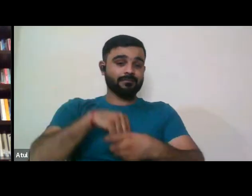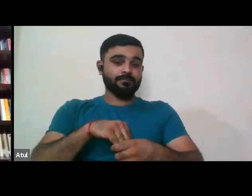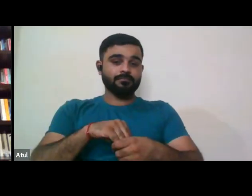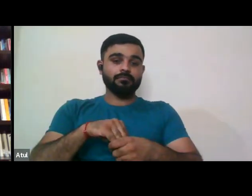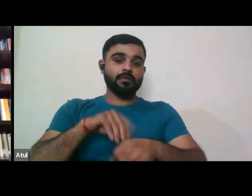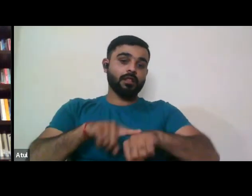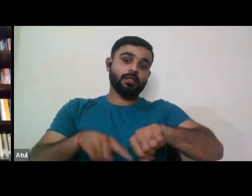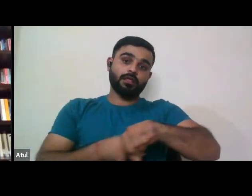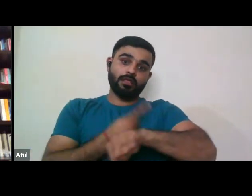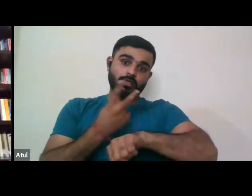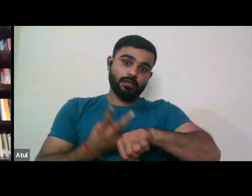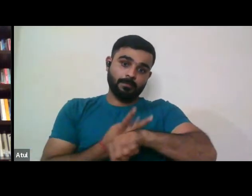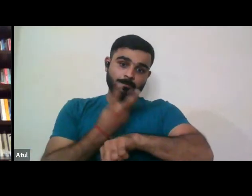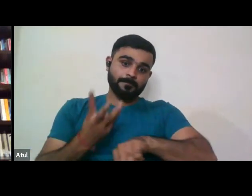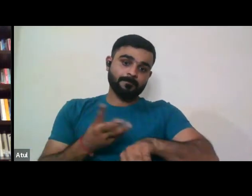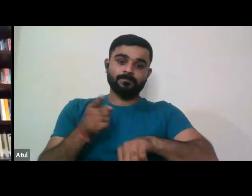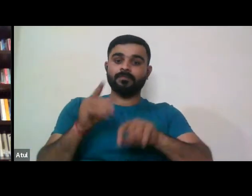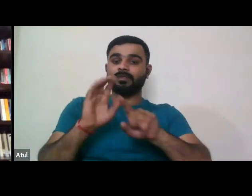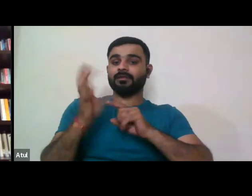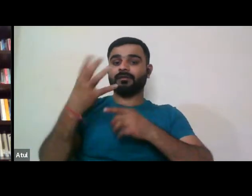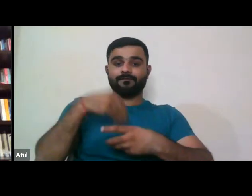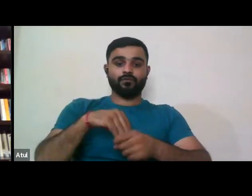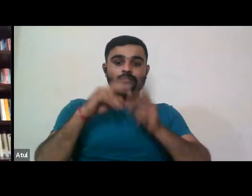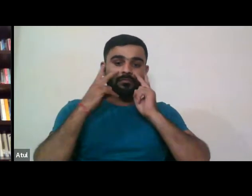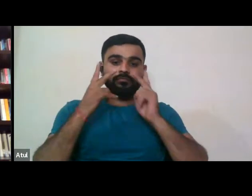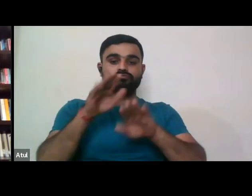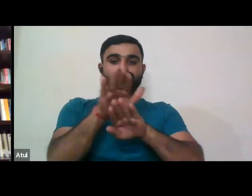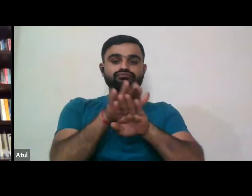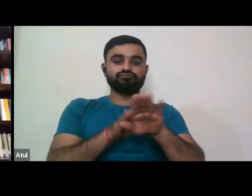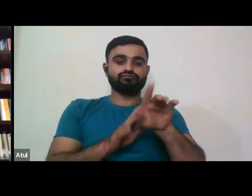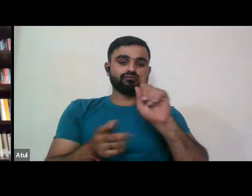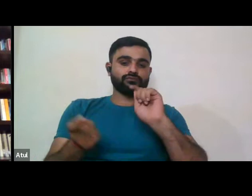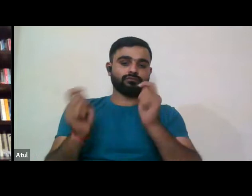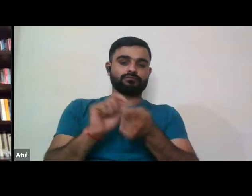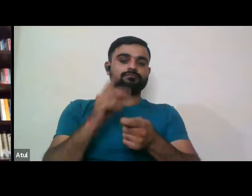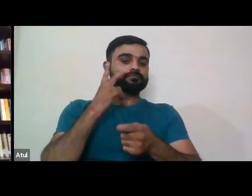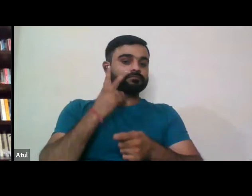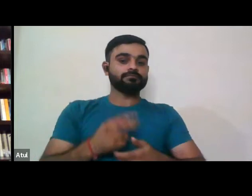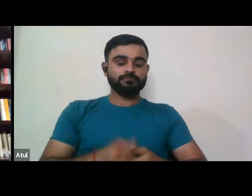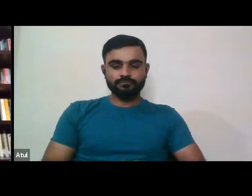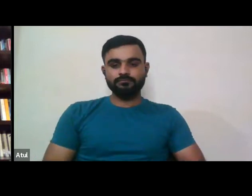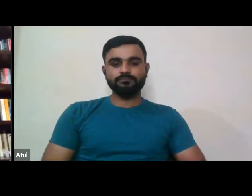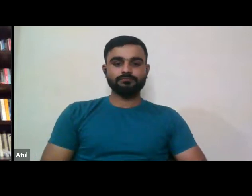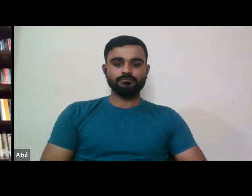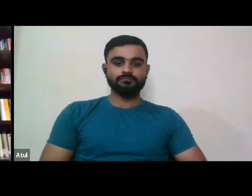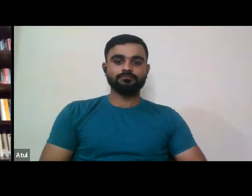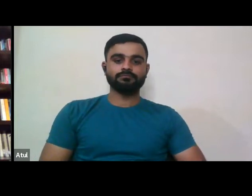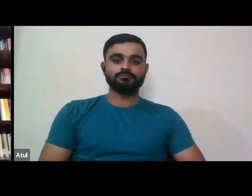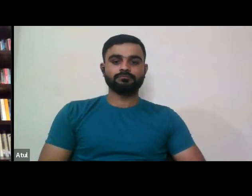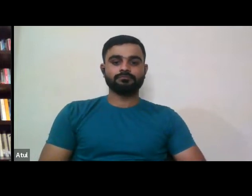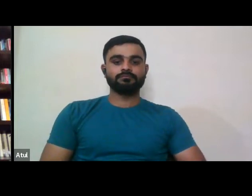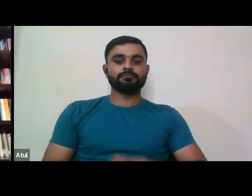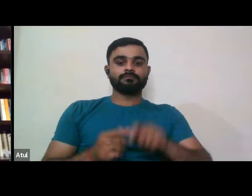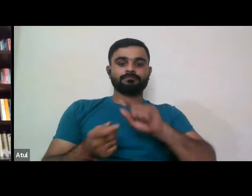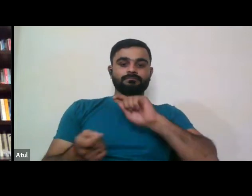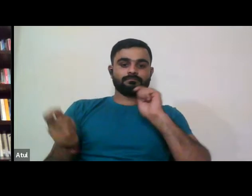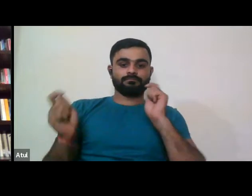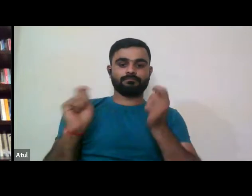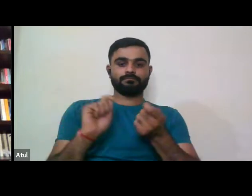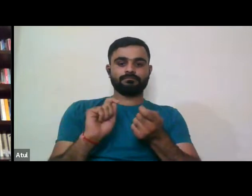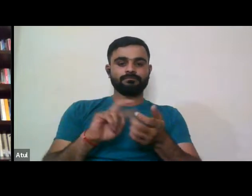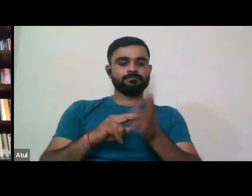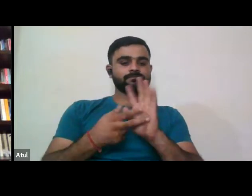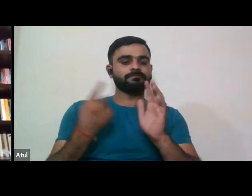hour. But that culture seems to be slowly changing. So therefore, I think change is